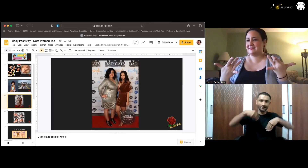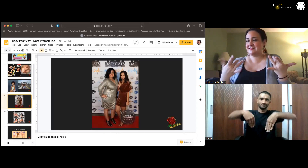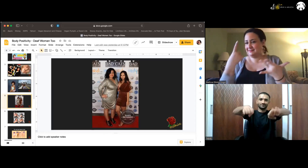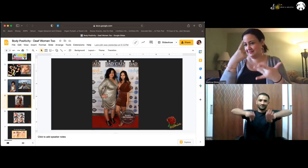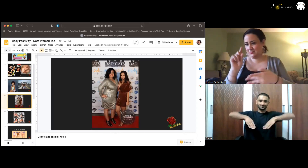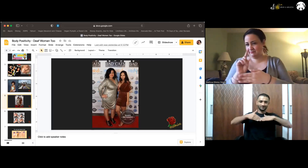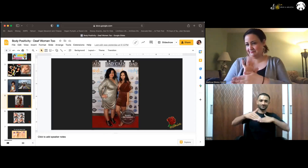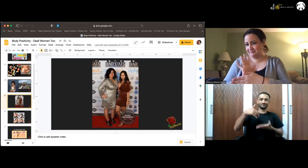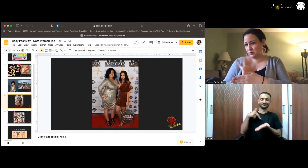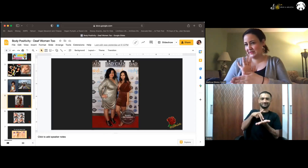tried